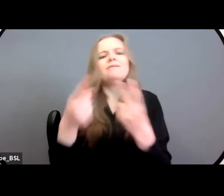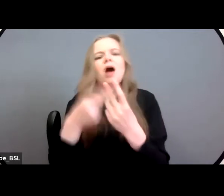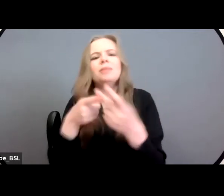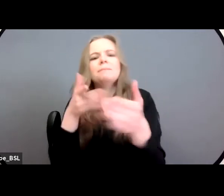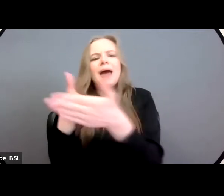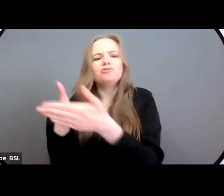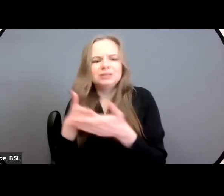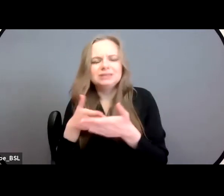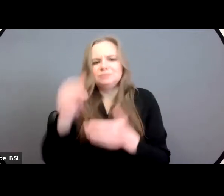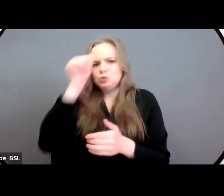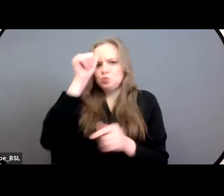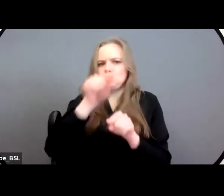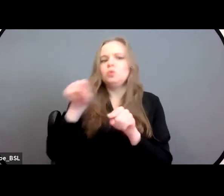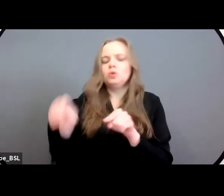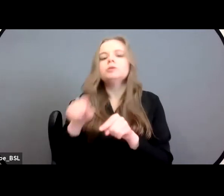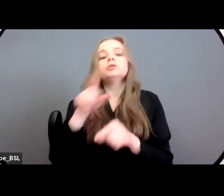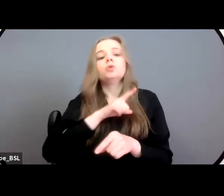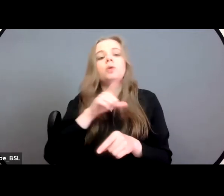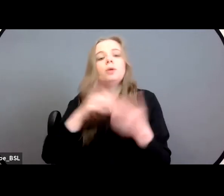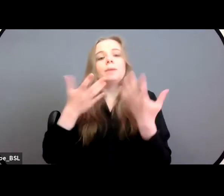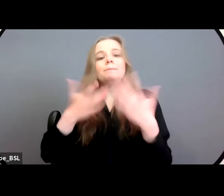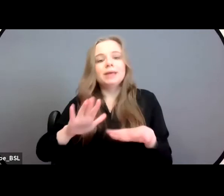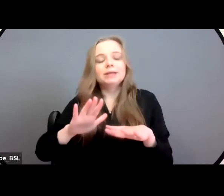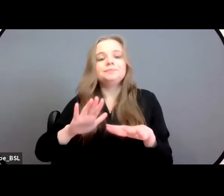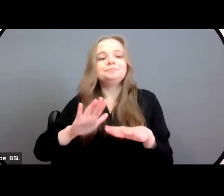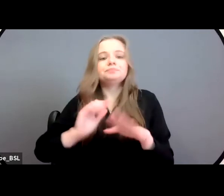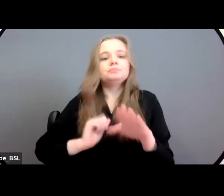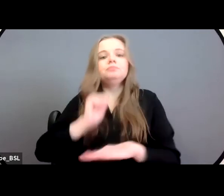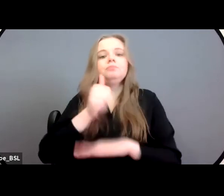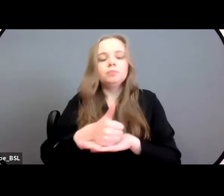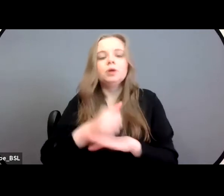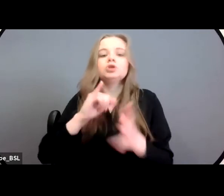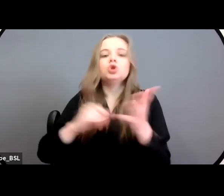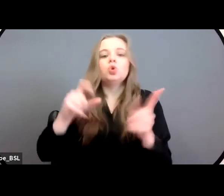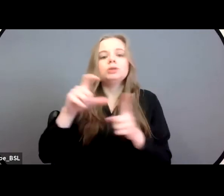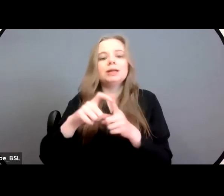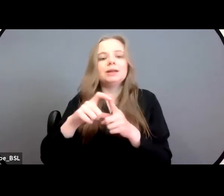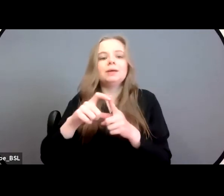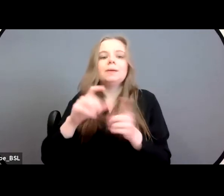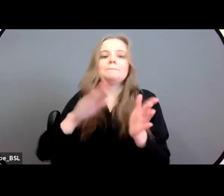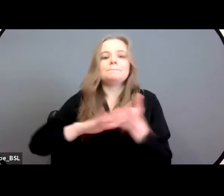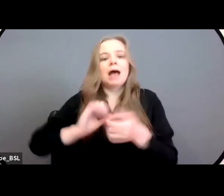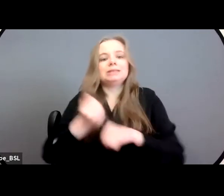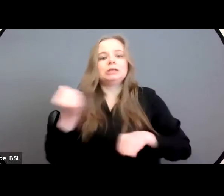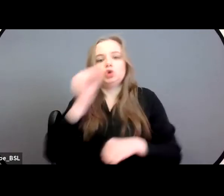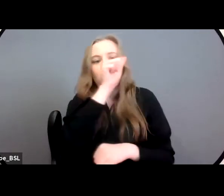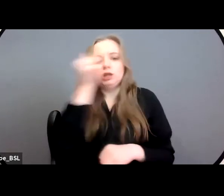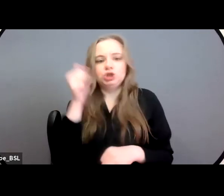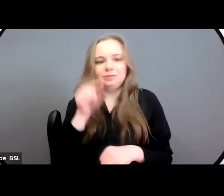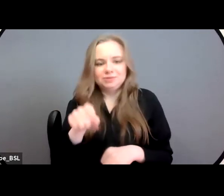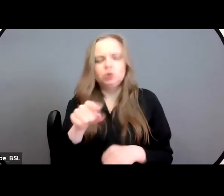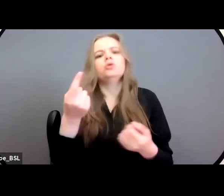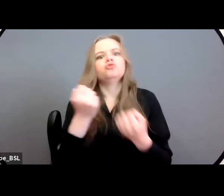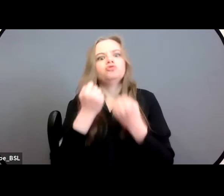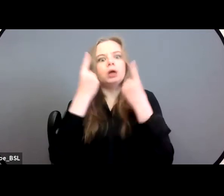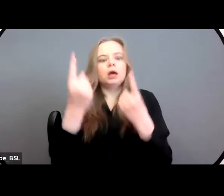that's why we've established the Snowden Masters Scholarships, and that was really about a recognition that in too many company